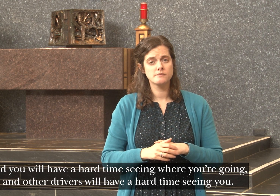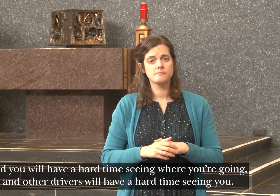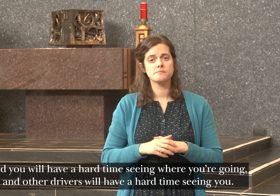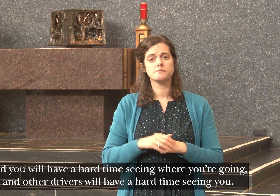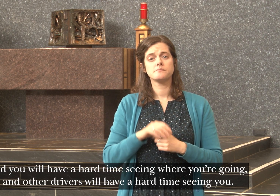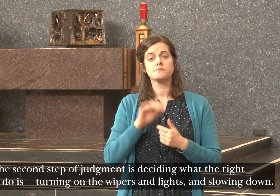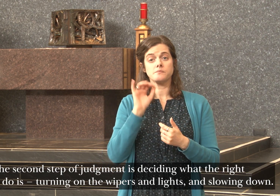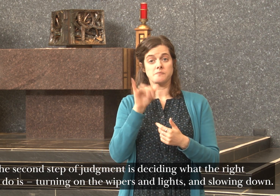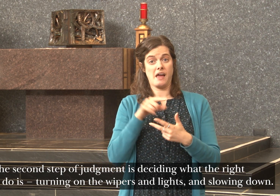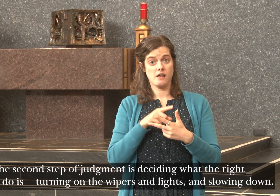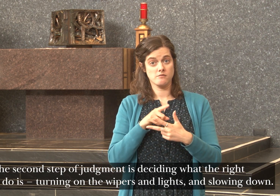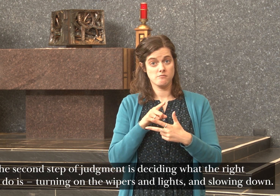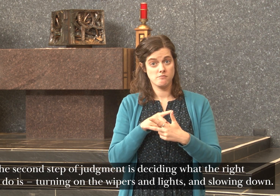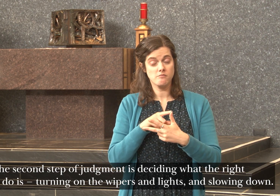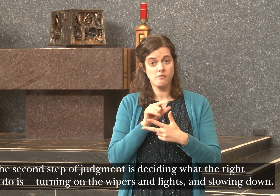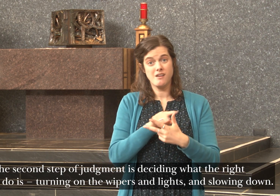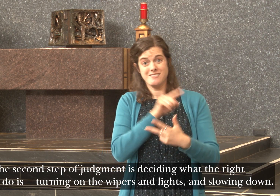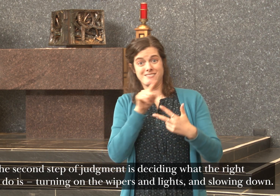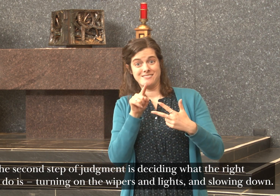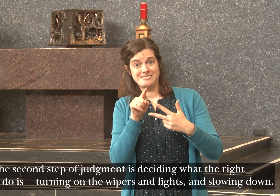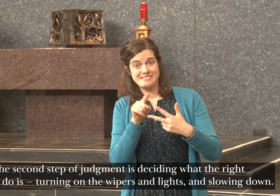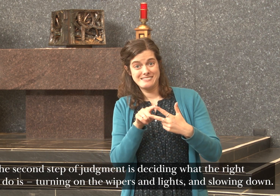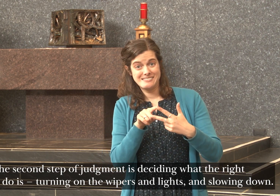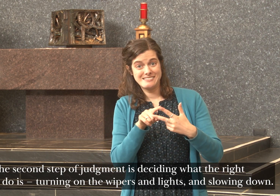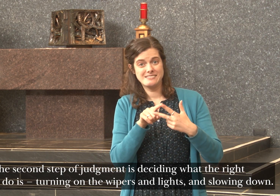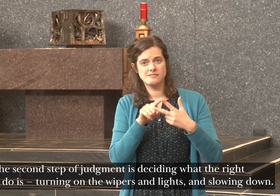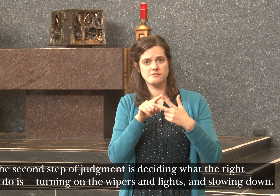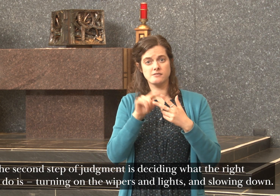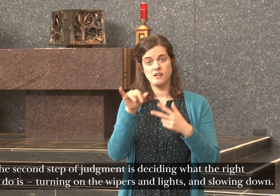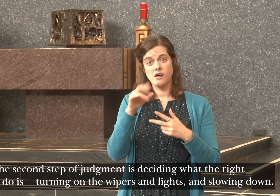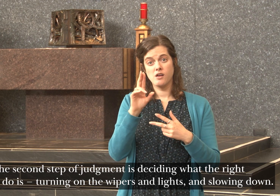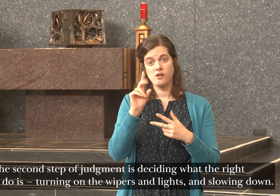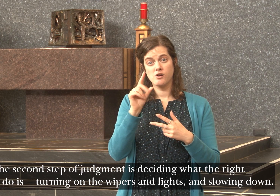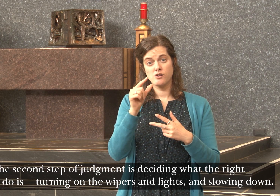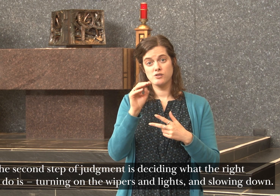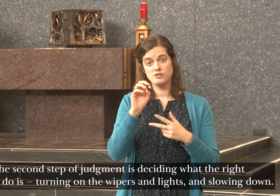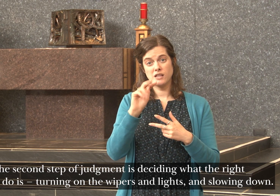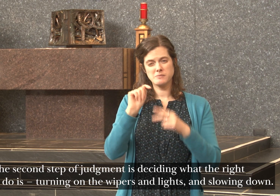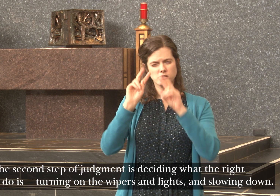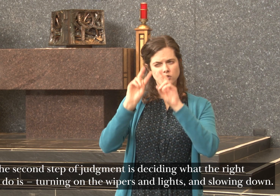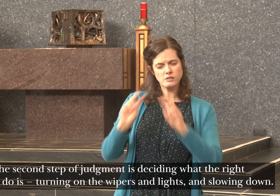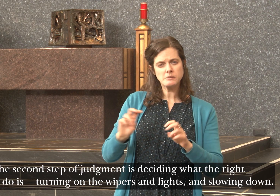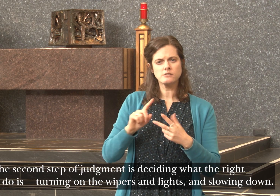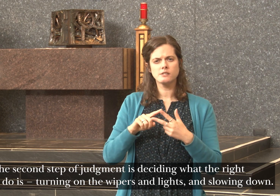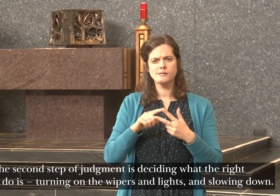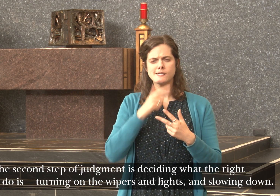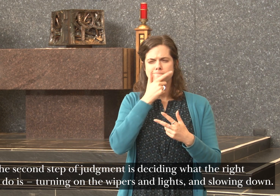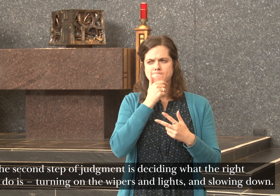The second step of judgment is deciding what the right thing to do